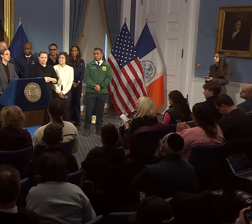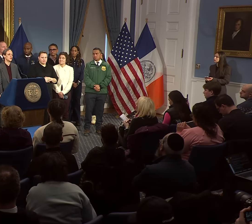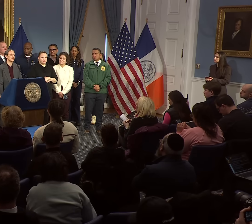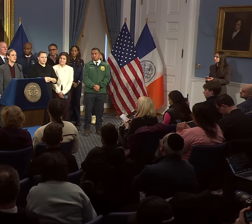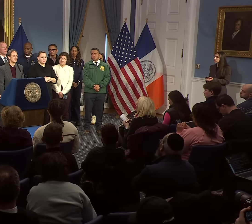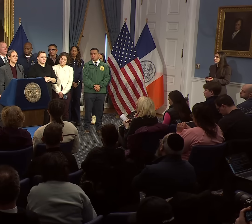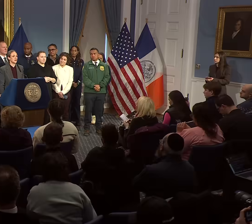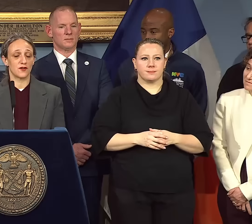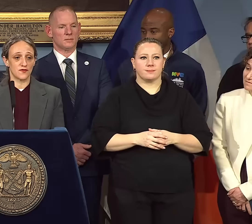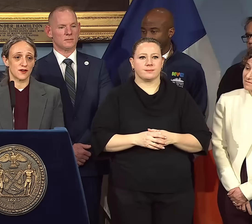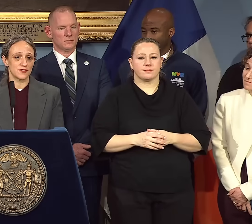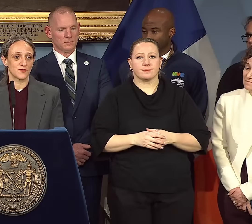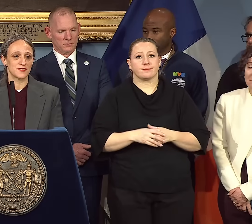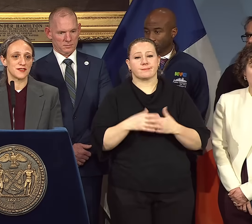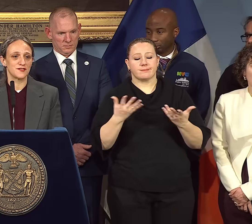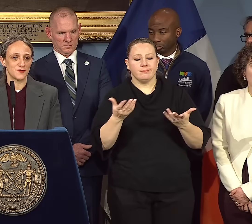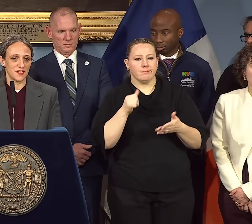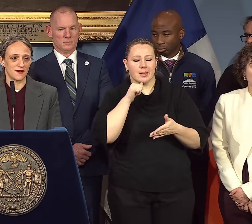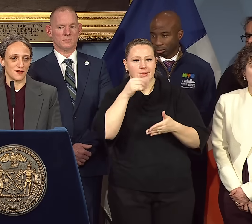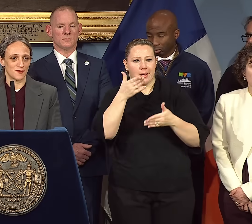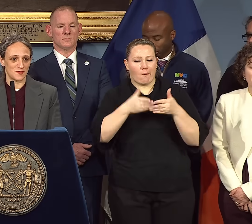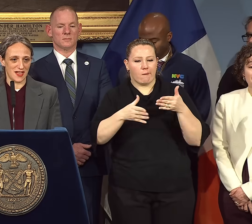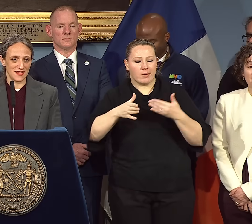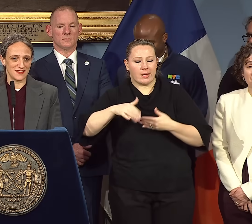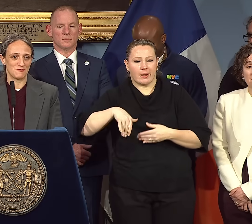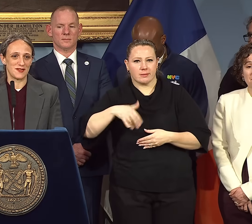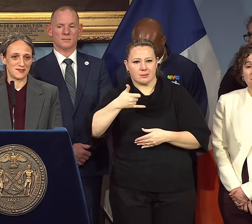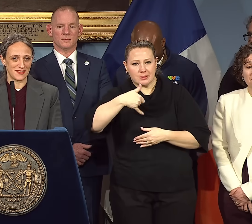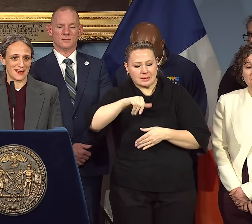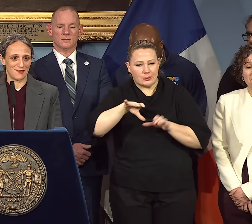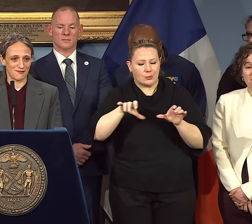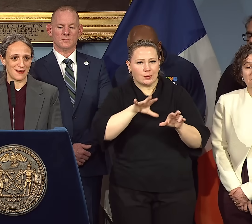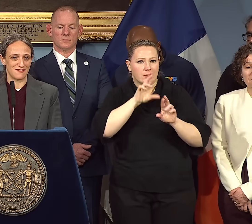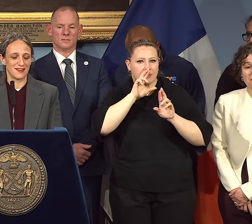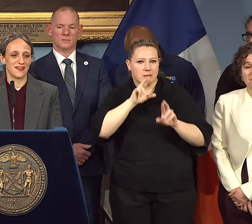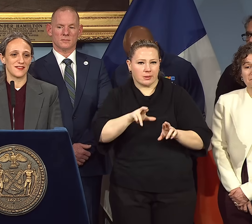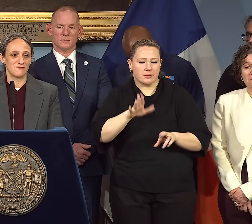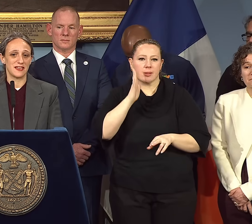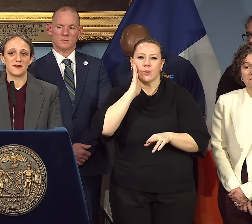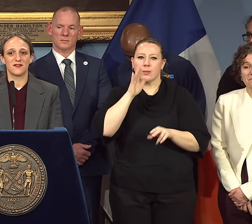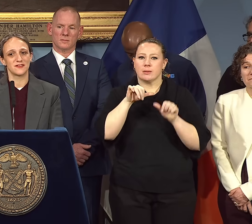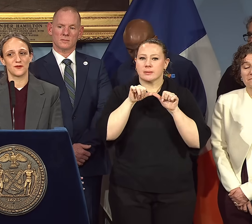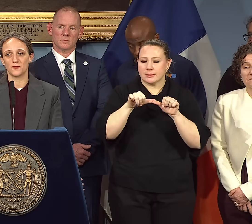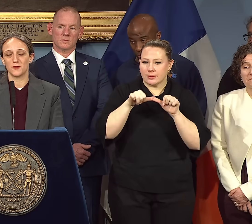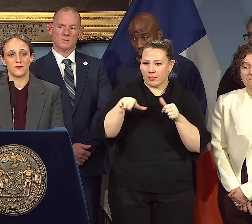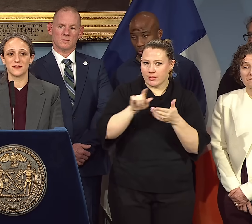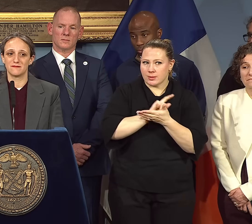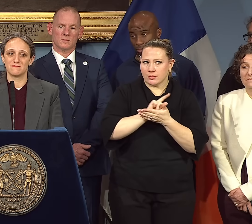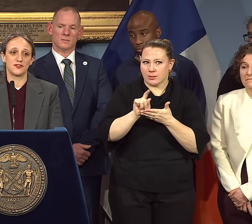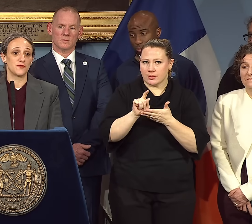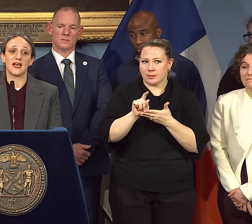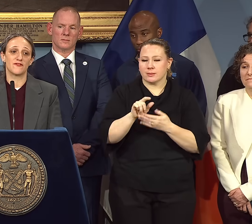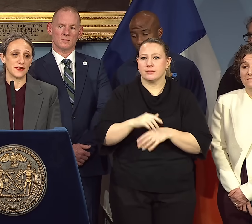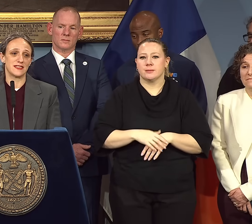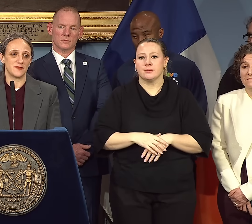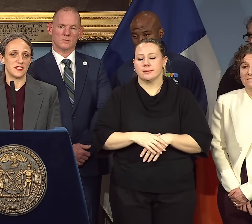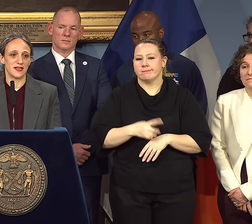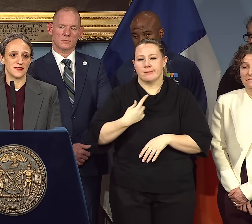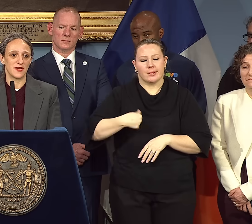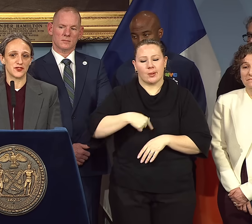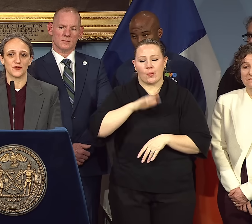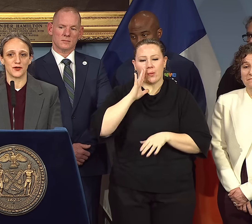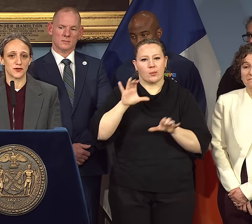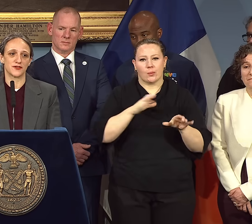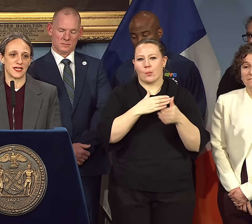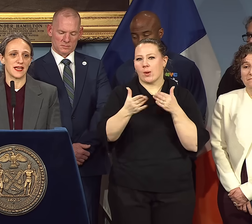I'll just note that it's not over, so we're still doing our response, and we'll be doing that throughout the week, but also we will do whatever needs to be done